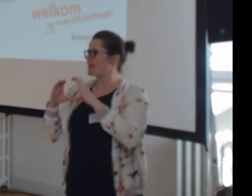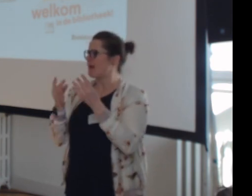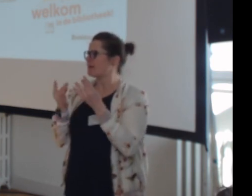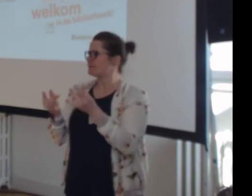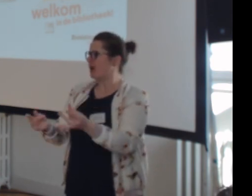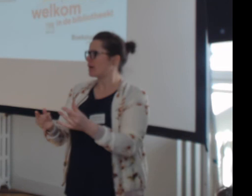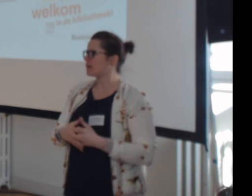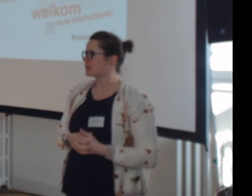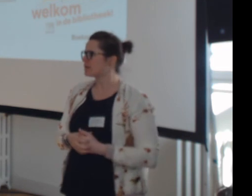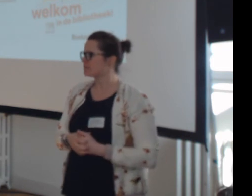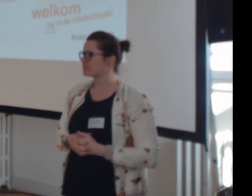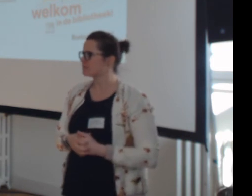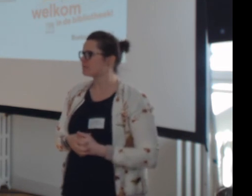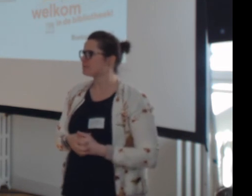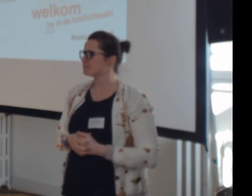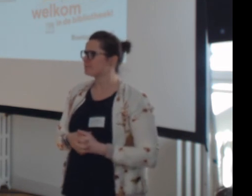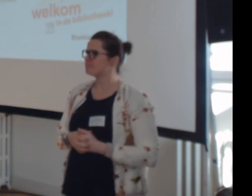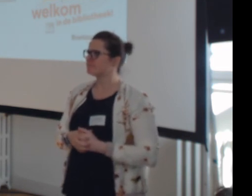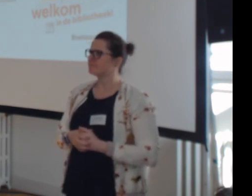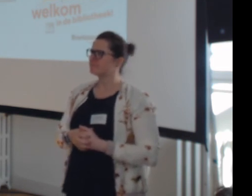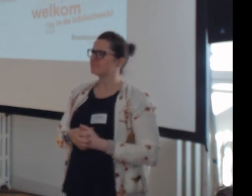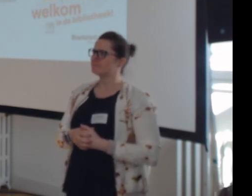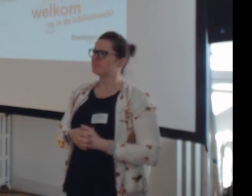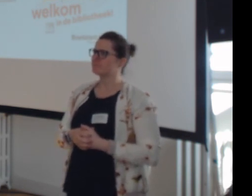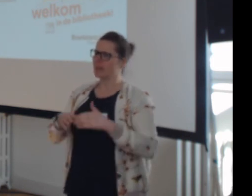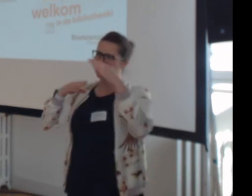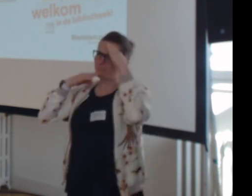skills as well. This is one of the main topics of